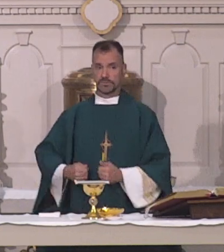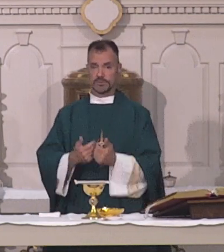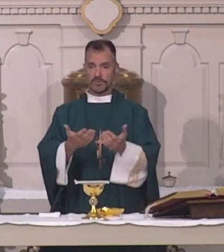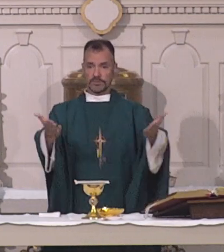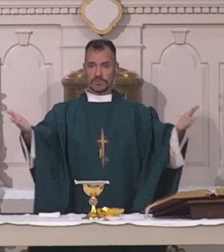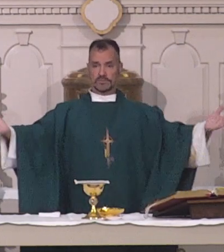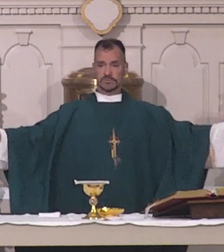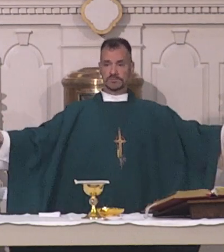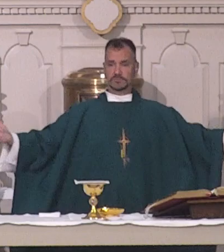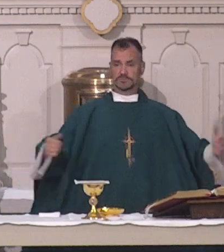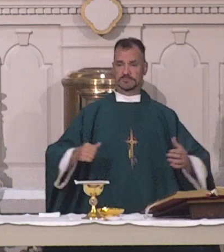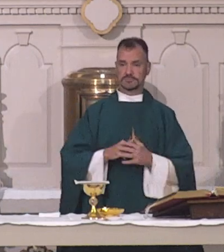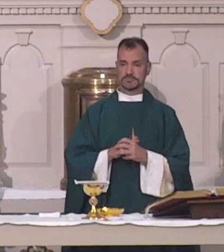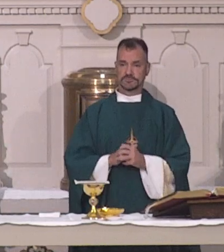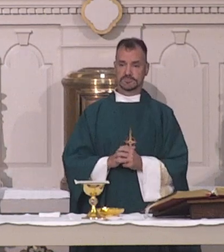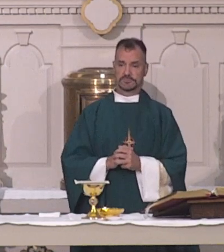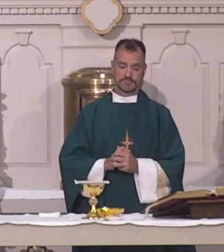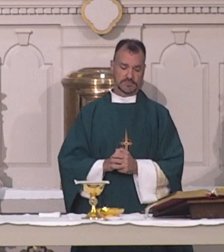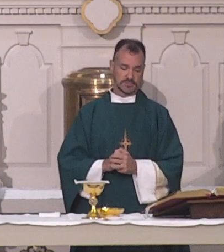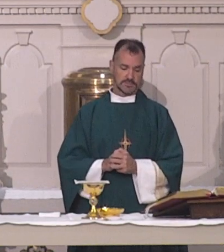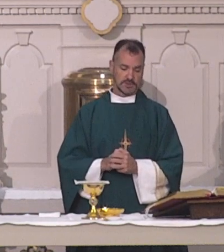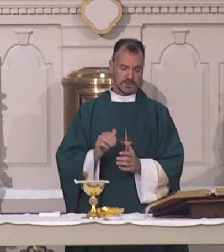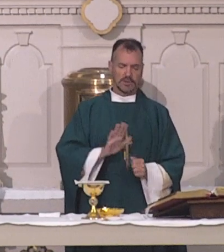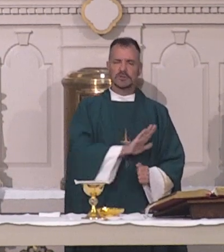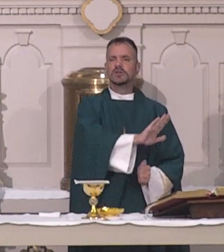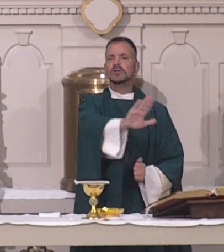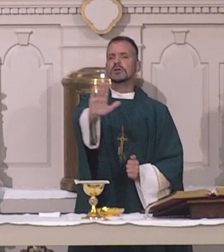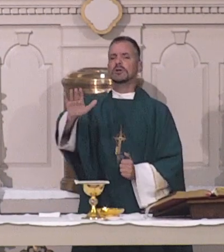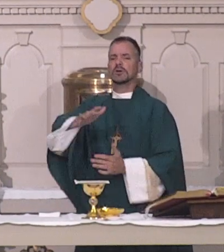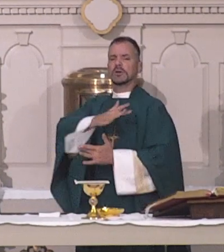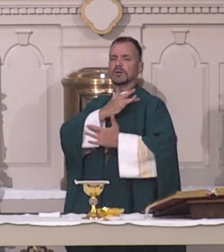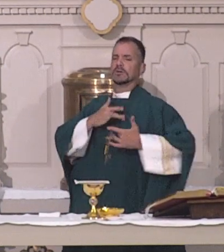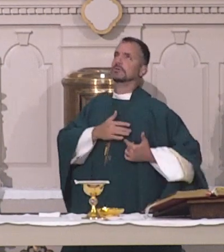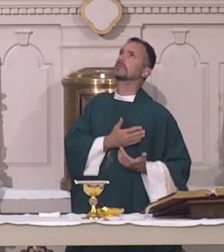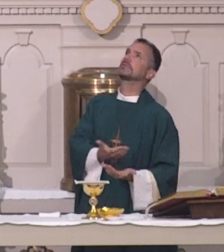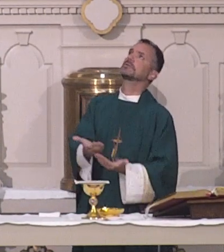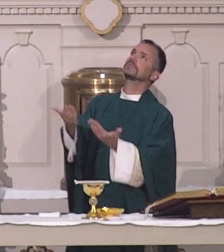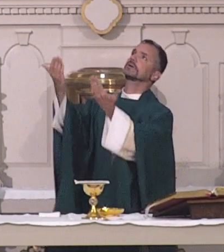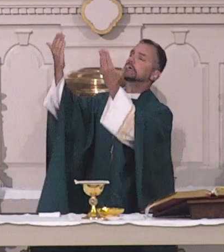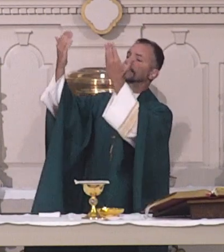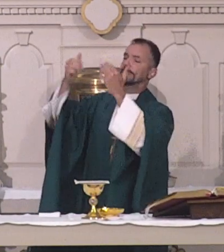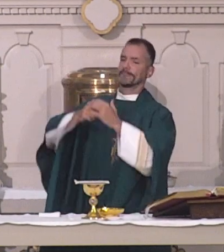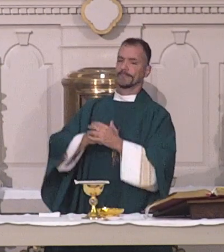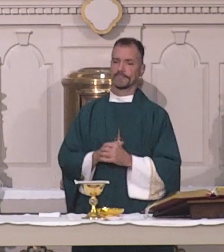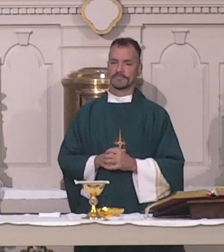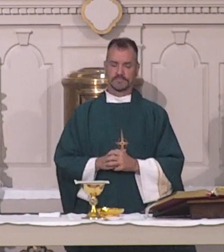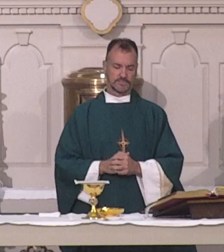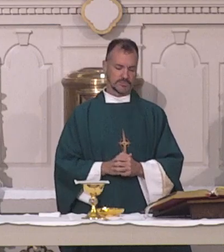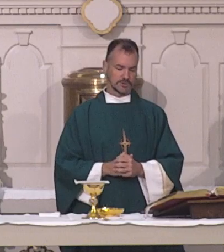The Lord be with you. With your spirit. Lift up your hearts.